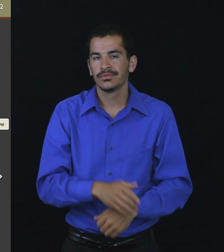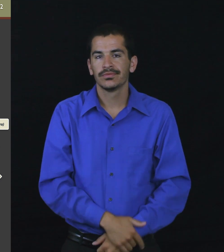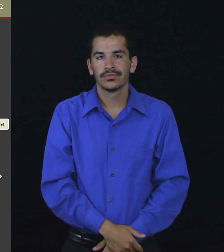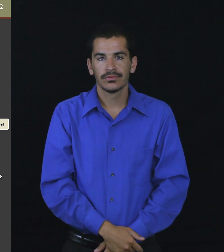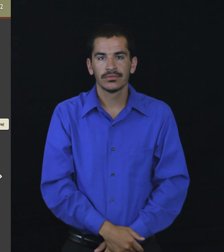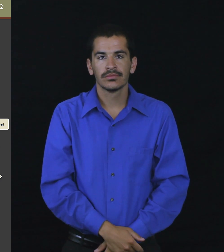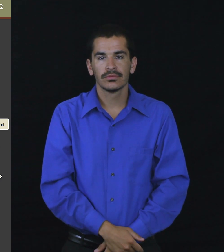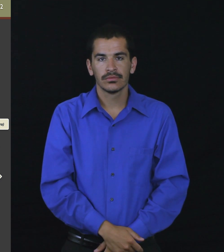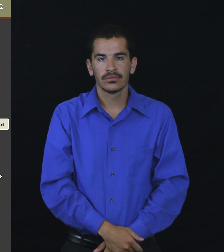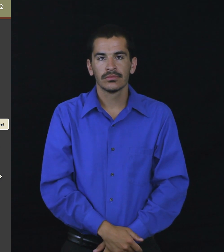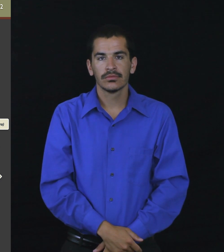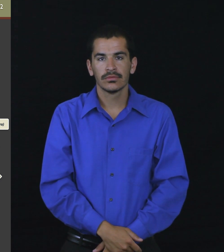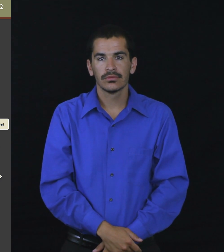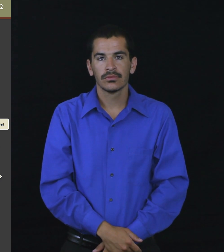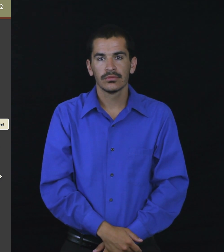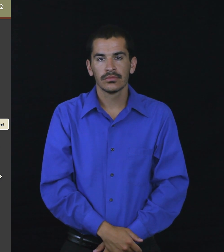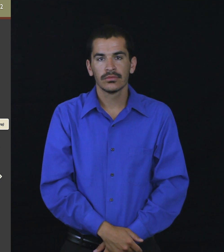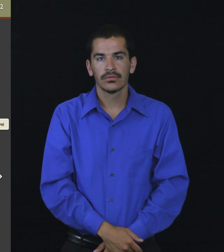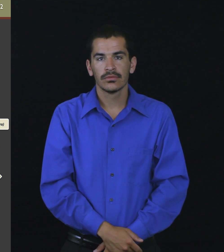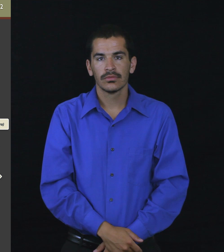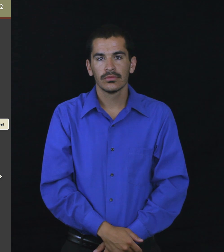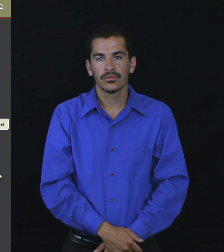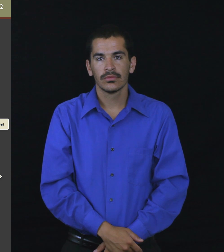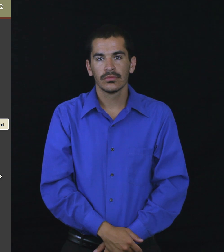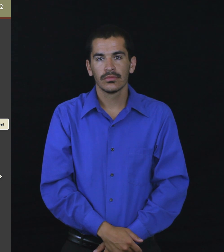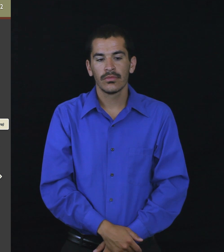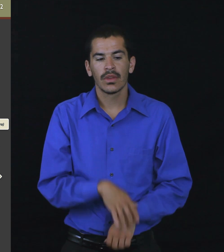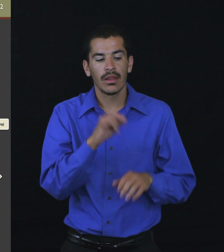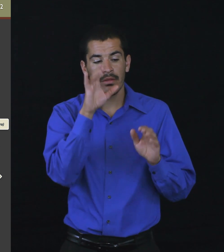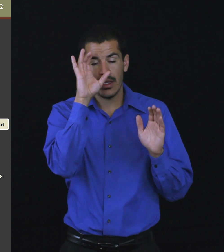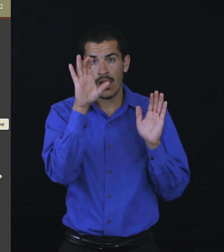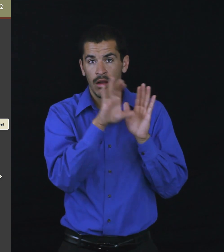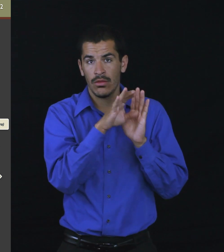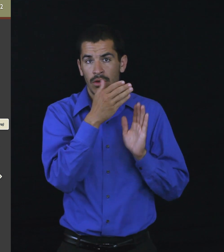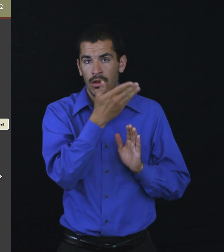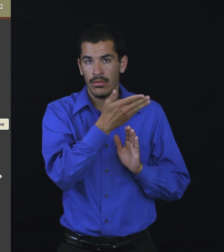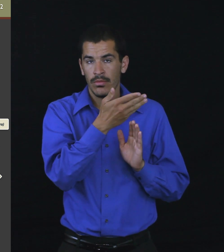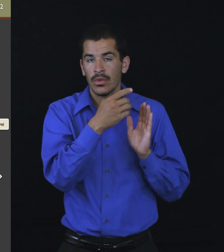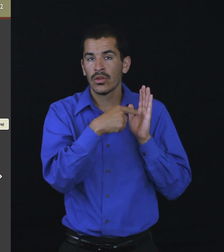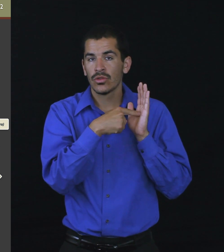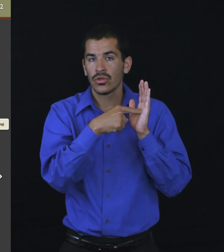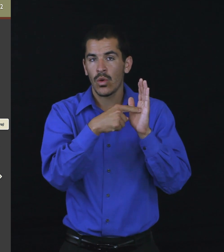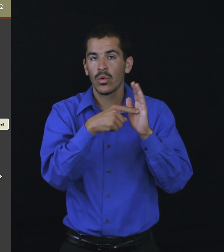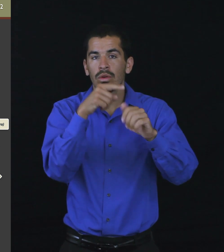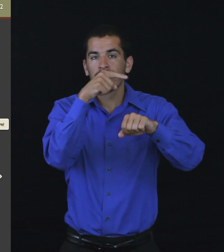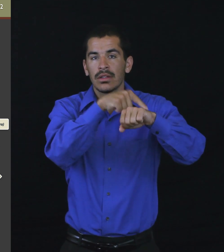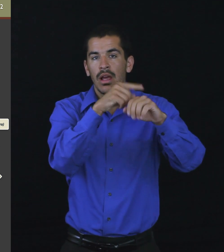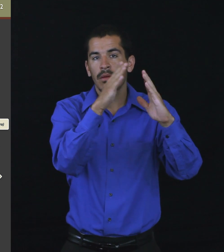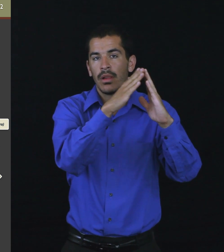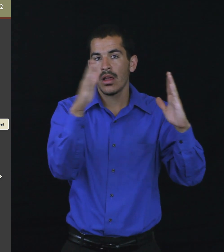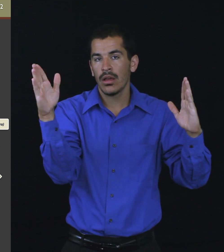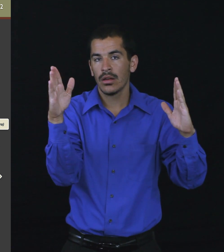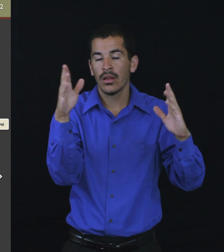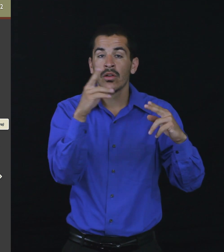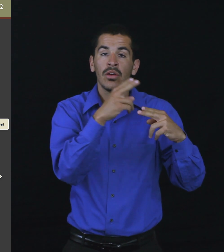The diagram shows a timeline with short-term, 2 to 3 years,